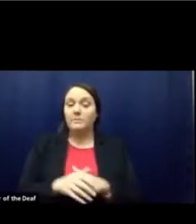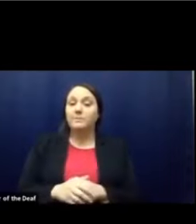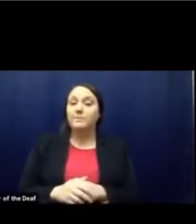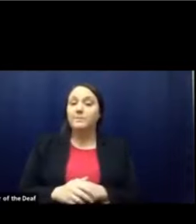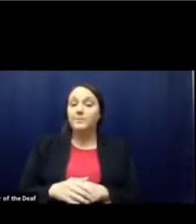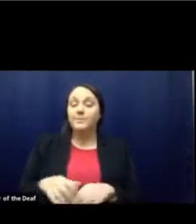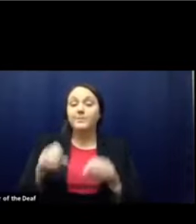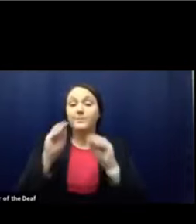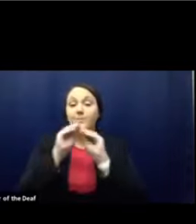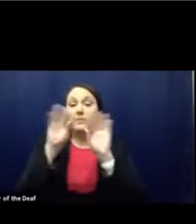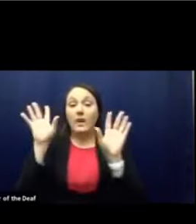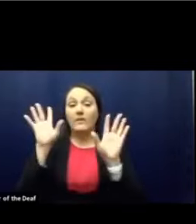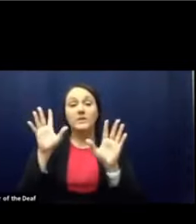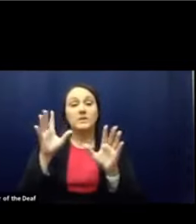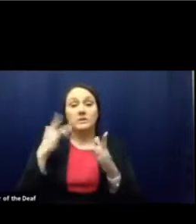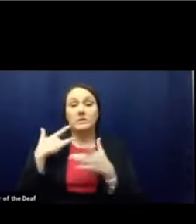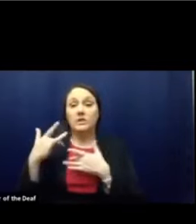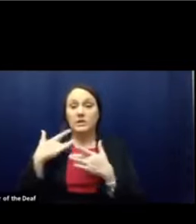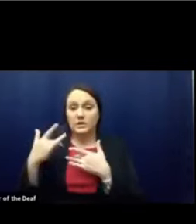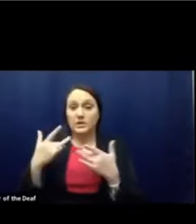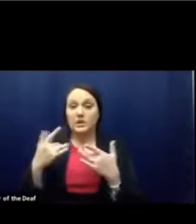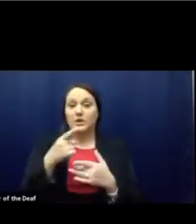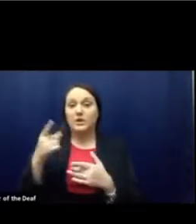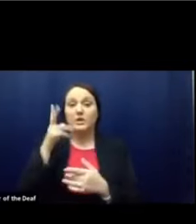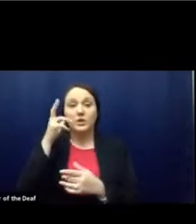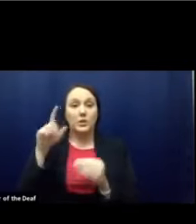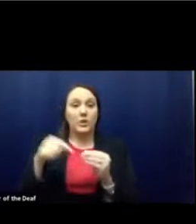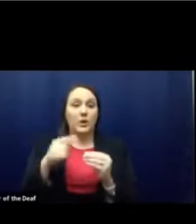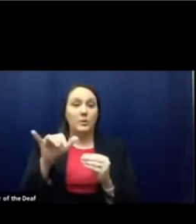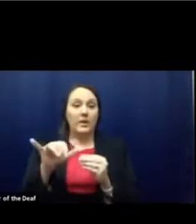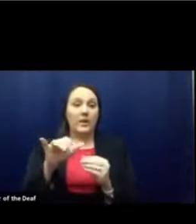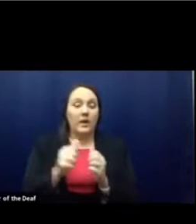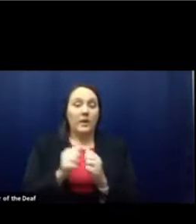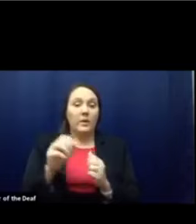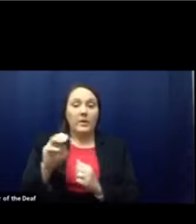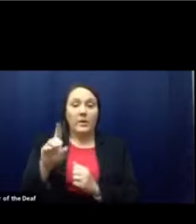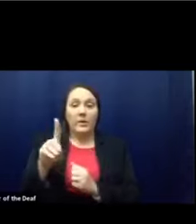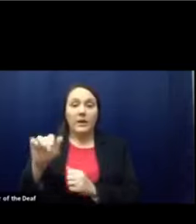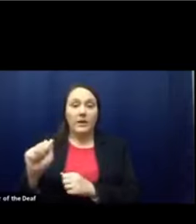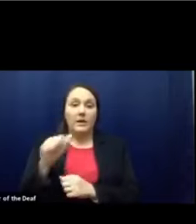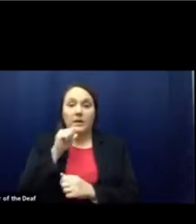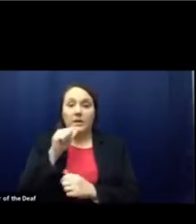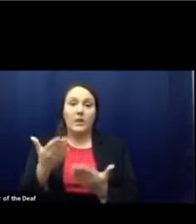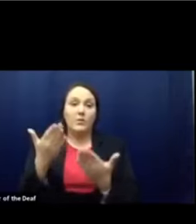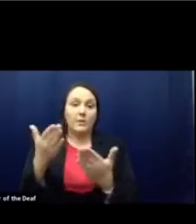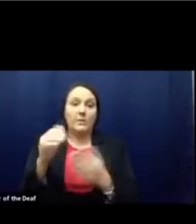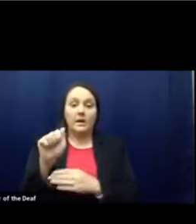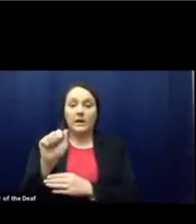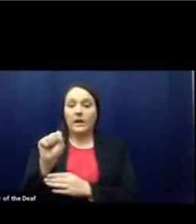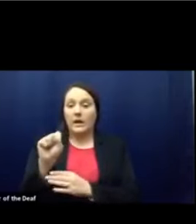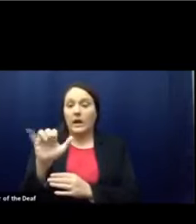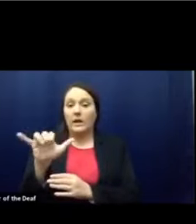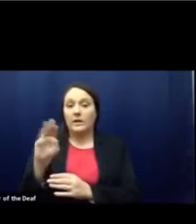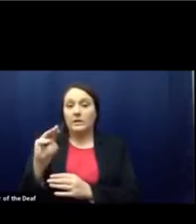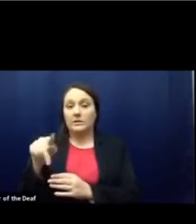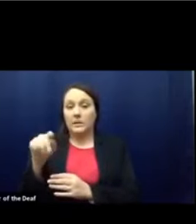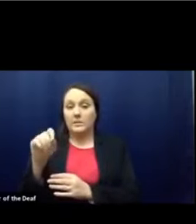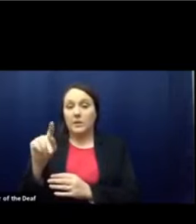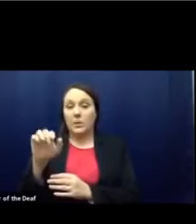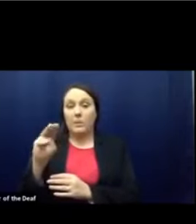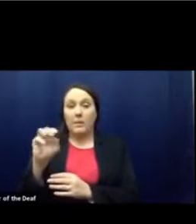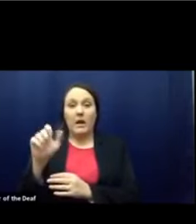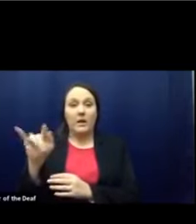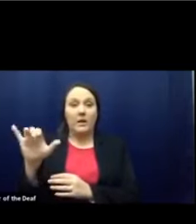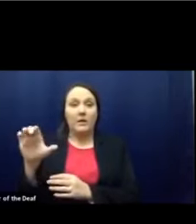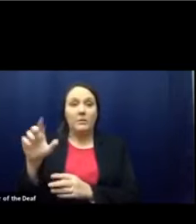There's obviously a very valid concern, and you've heard about that in the media with not recommending asymptomatic people get tested because of the